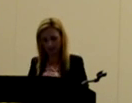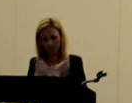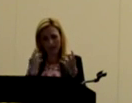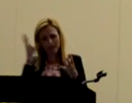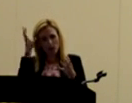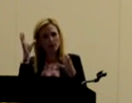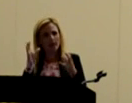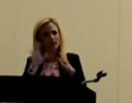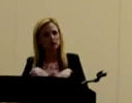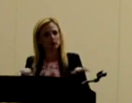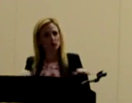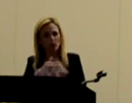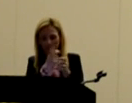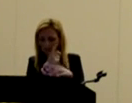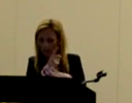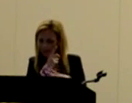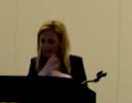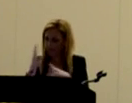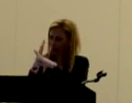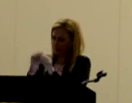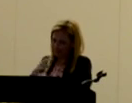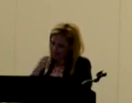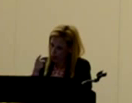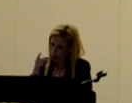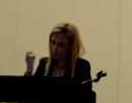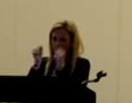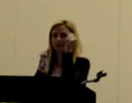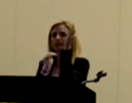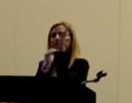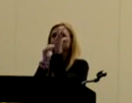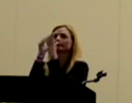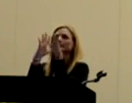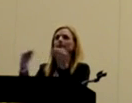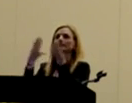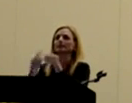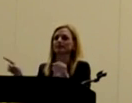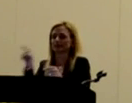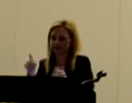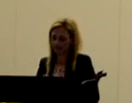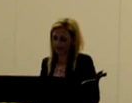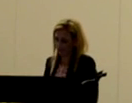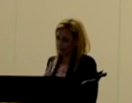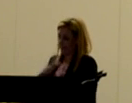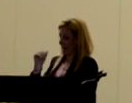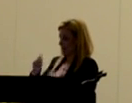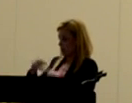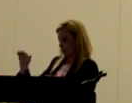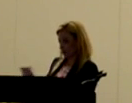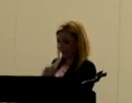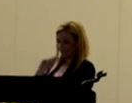surprising. Many parents of children with disabilities and barriers can tell you a million stories of those kind of tantrums. In my